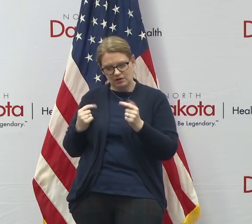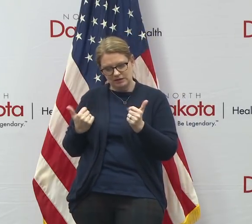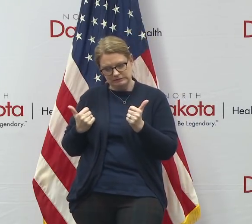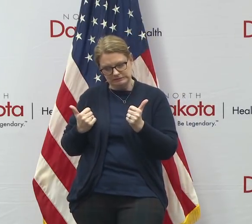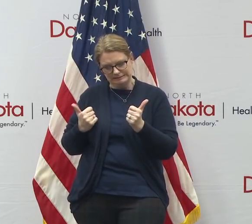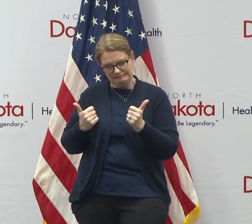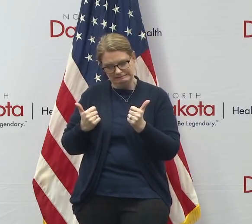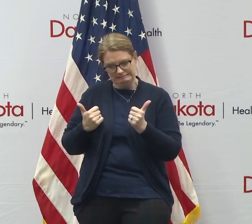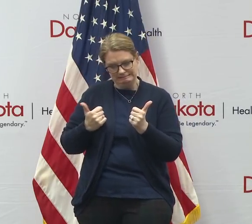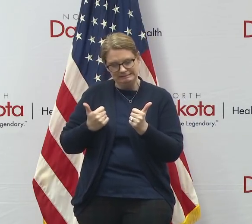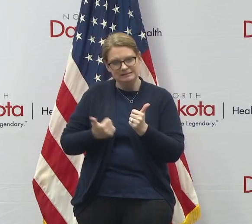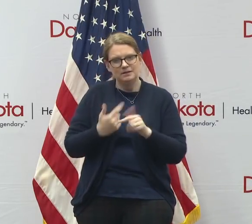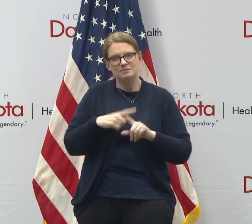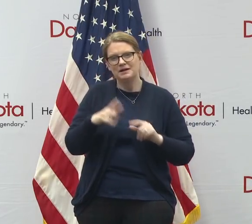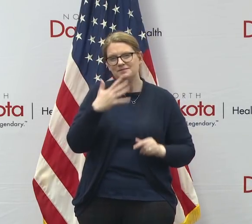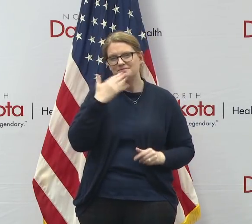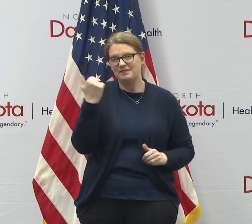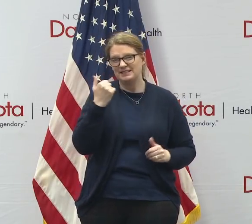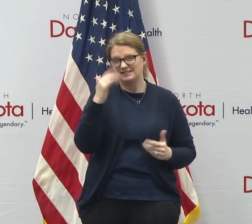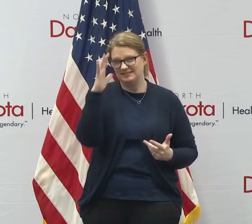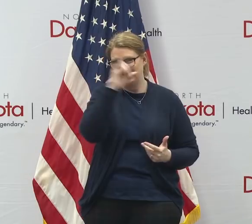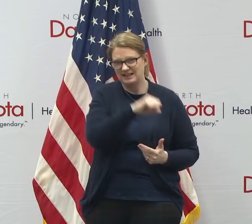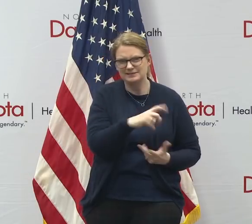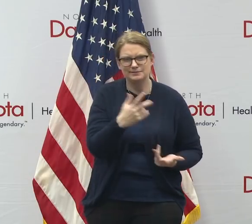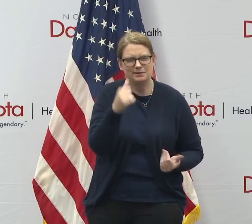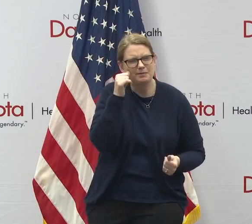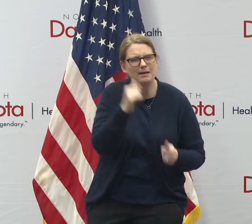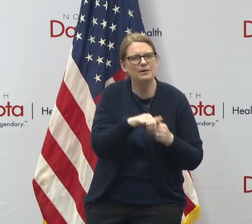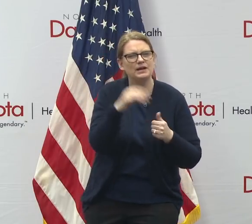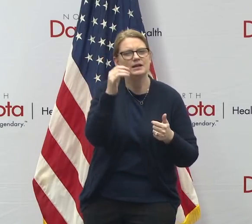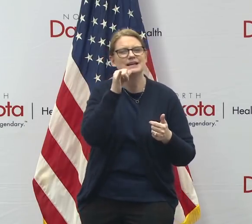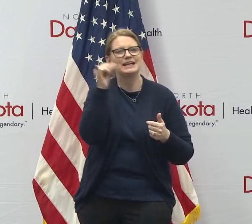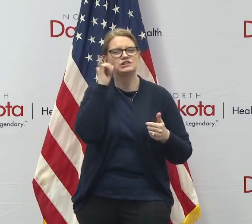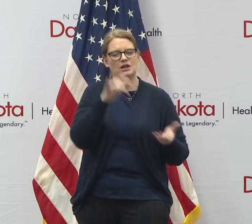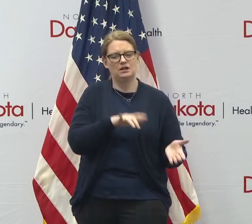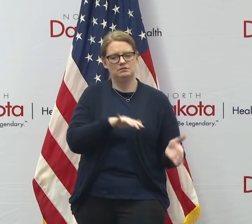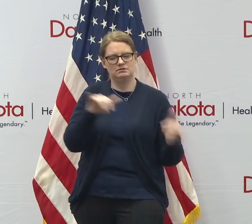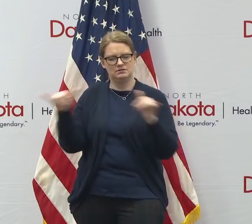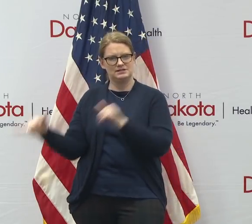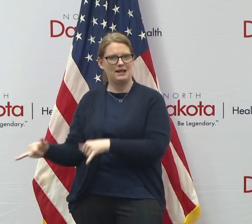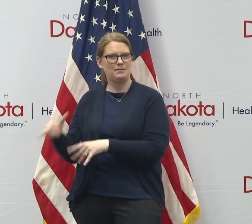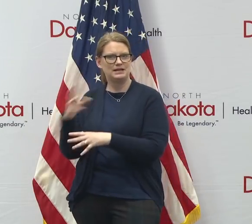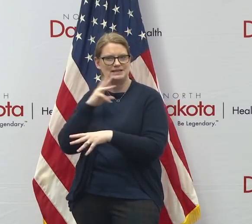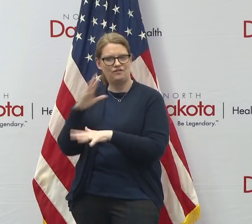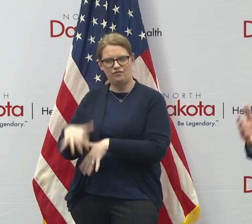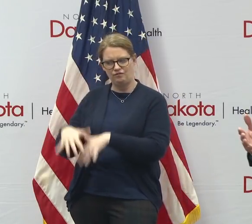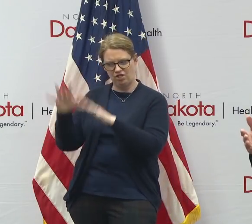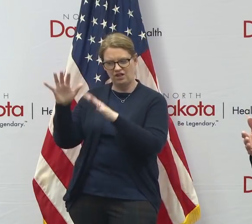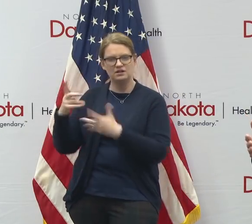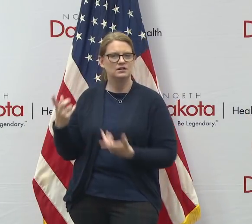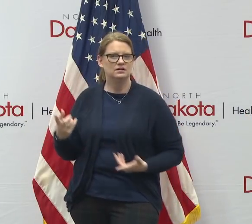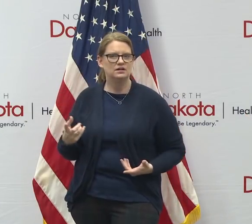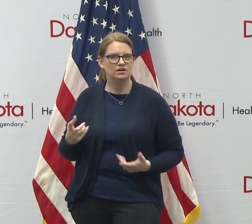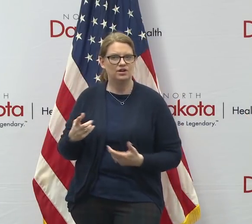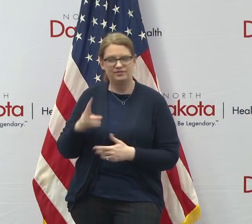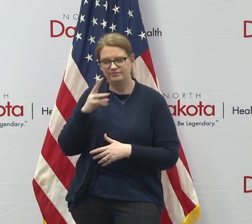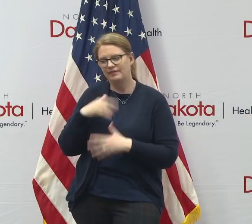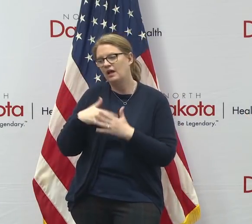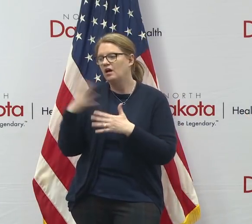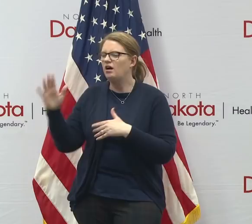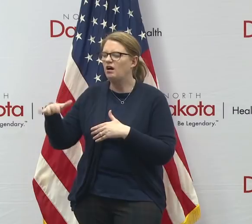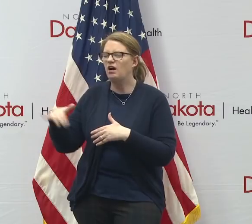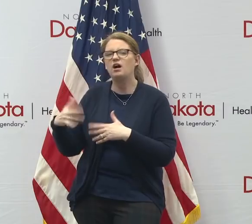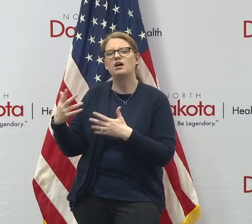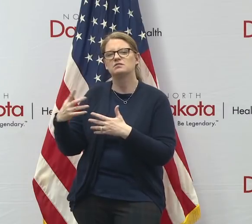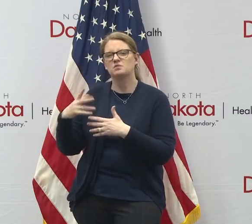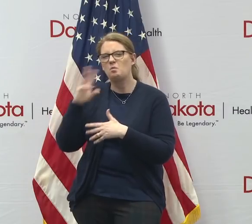I've likened this to flood forecasting. You can have a flood forecast that says it's going to flood on X date. Well, then as you have another week